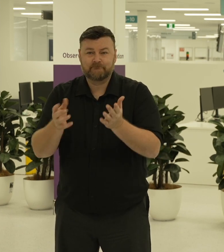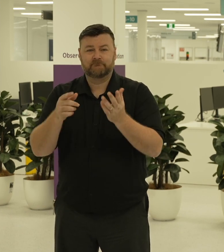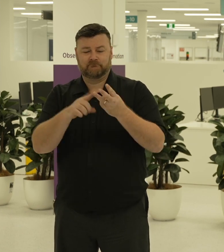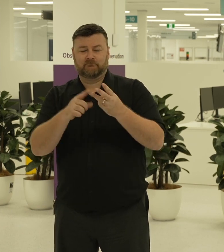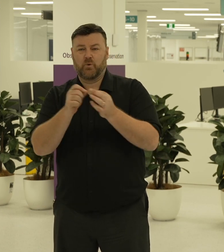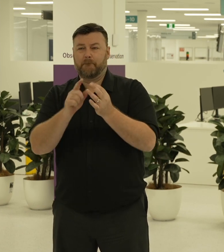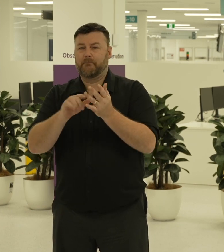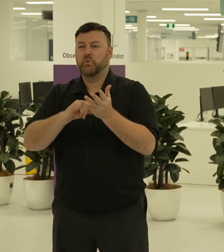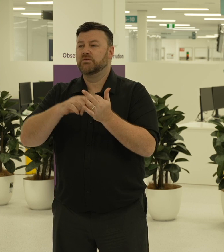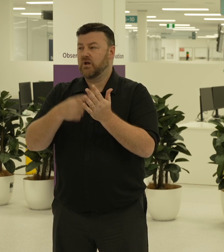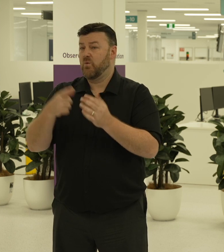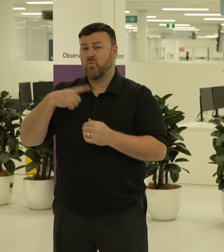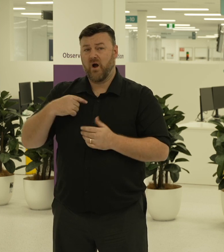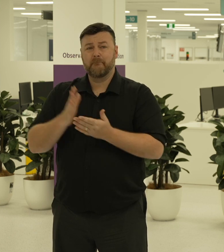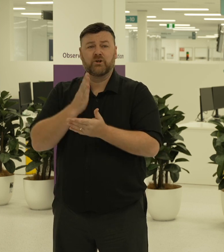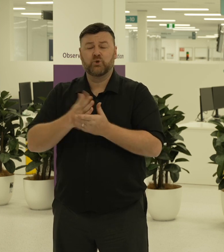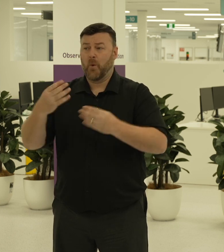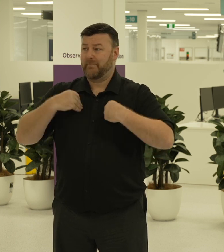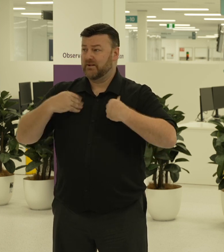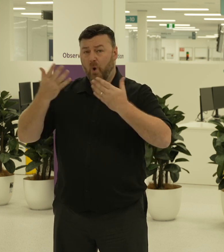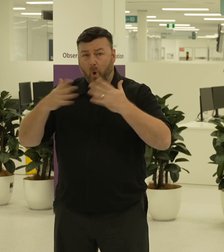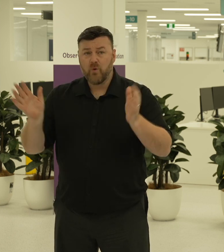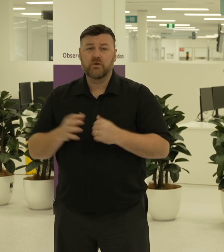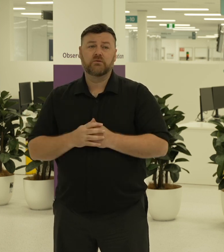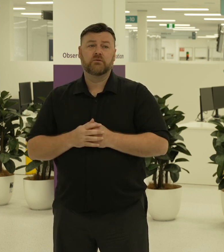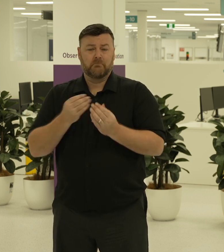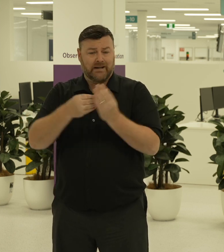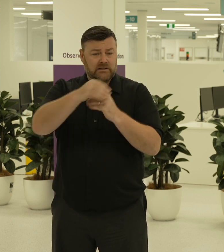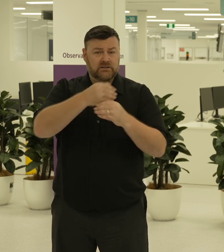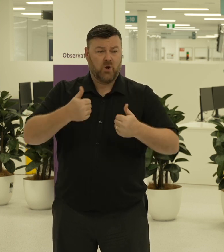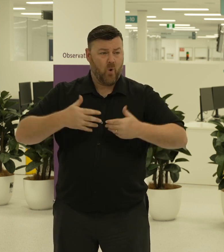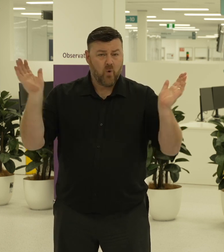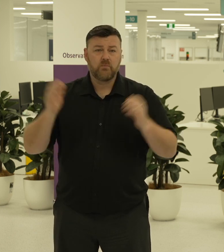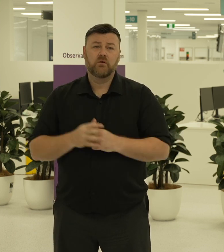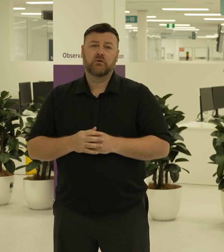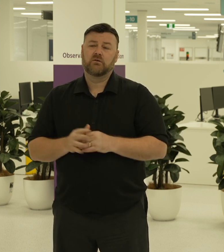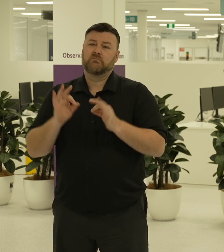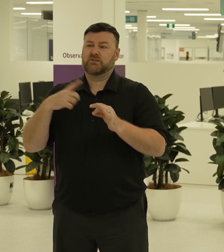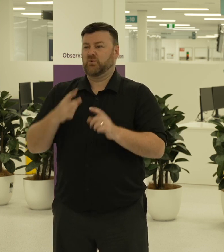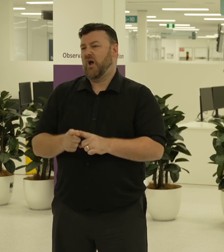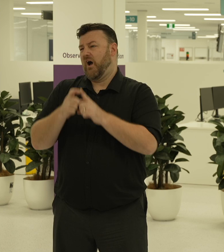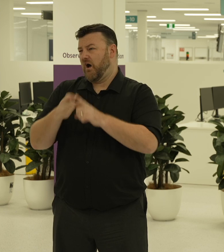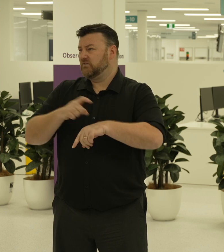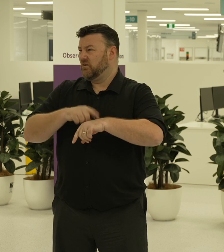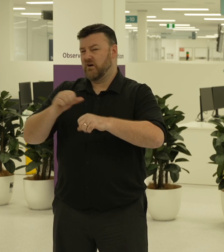open and the economy thriving, particularly with the challenges ahead with the pandemic. The